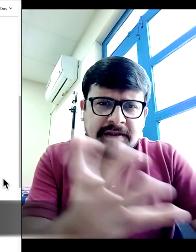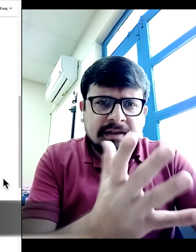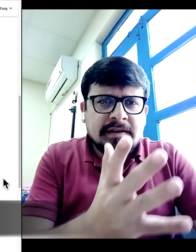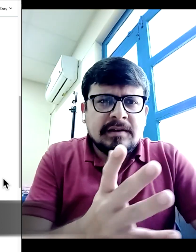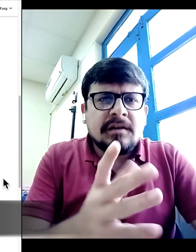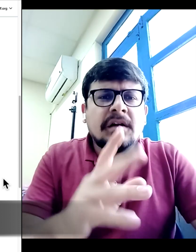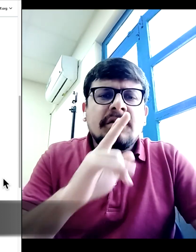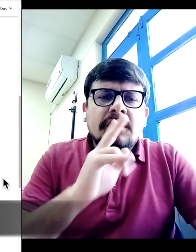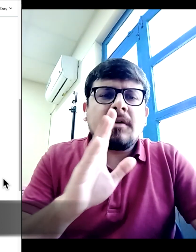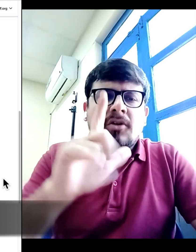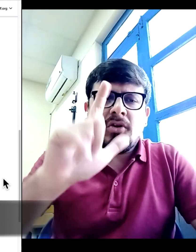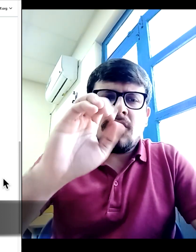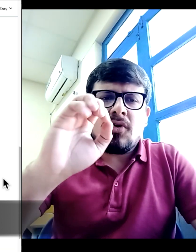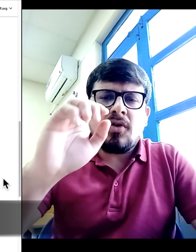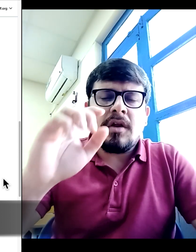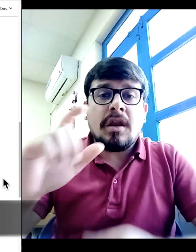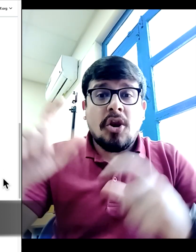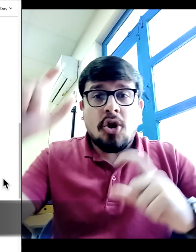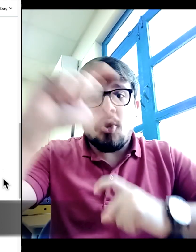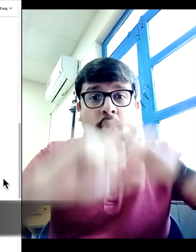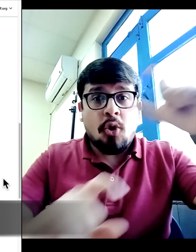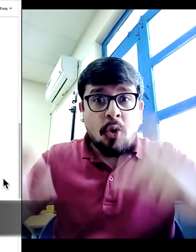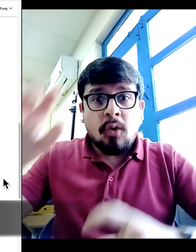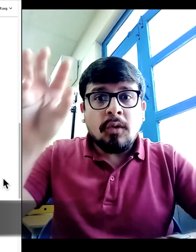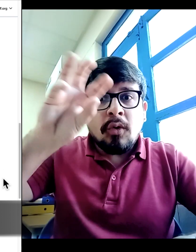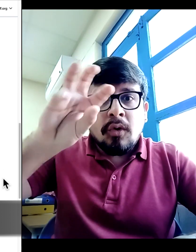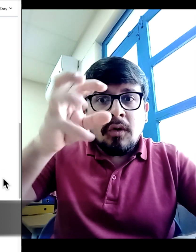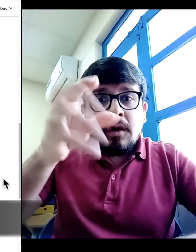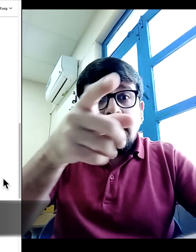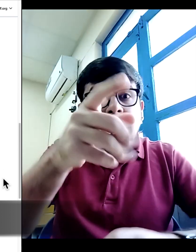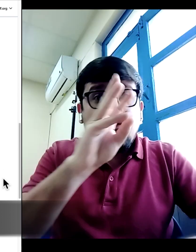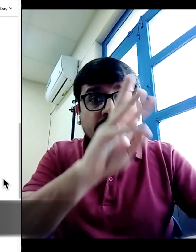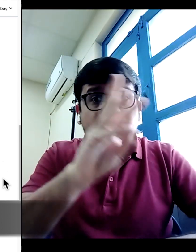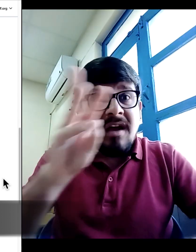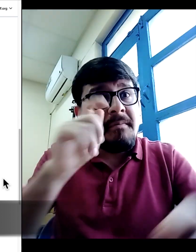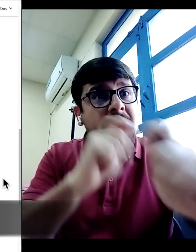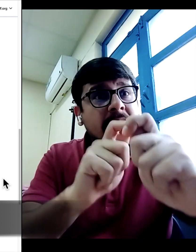So it has created some logos for me.